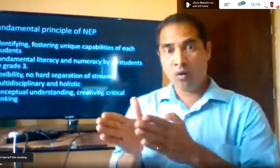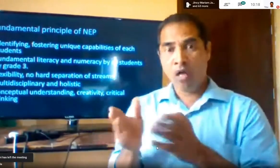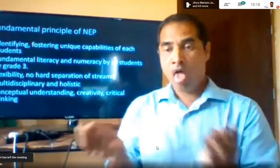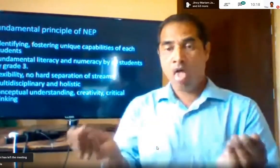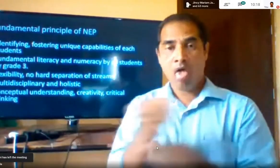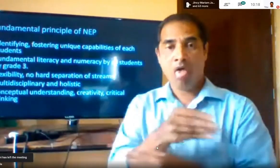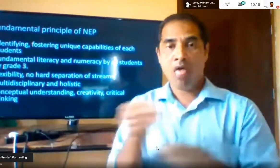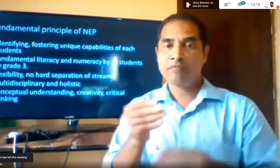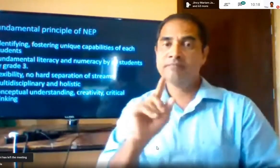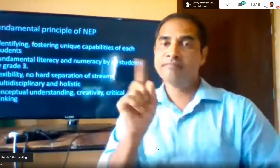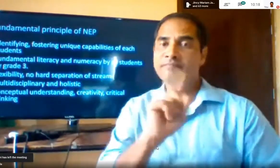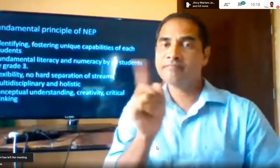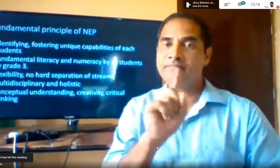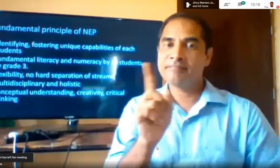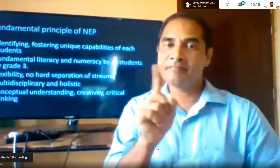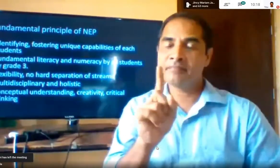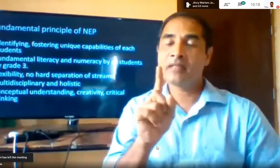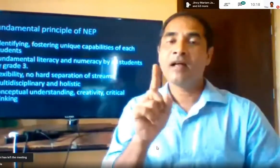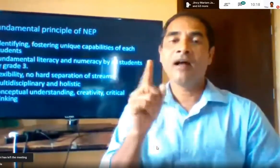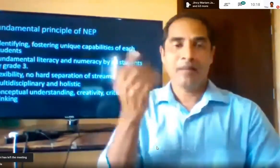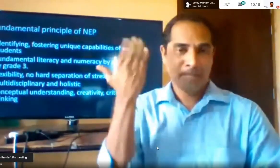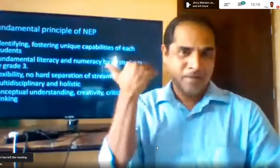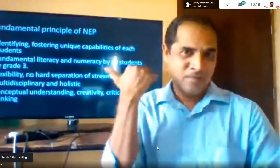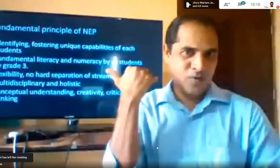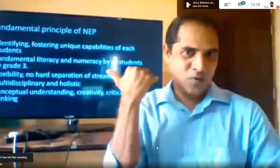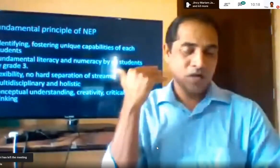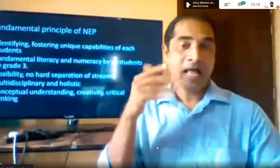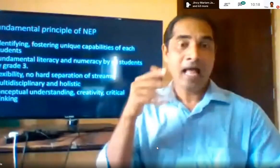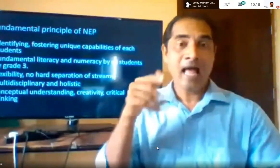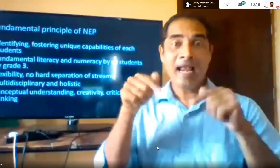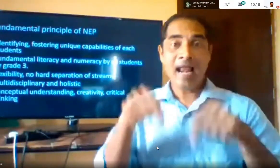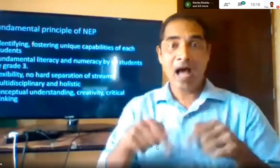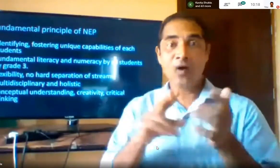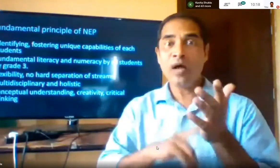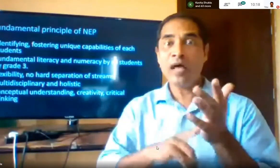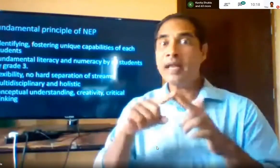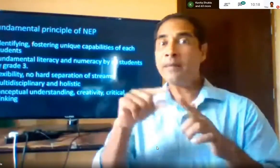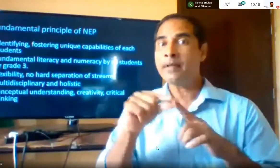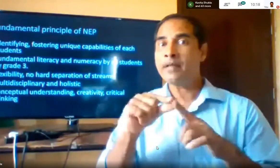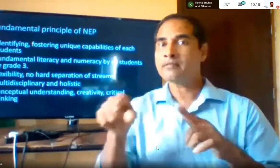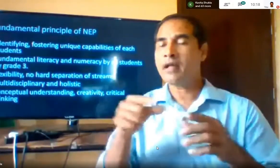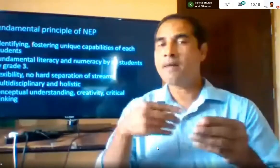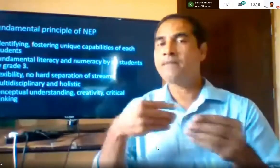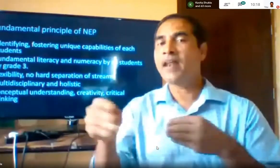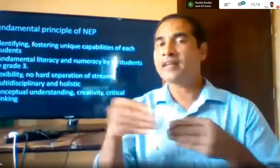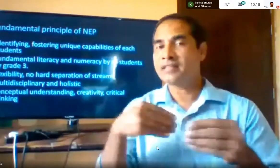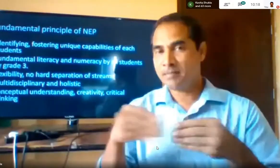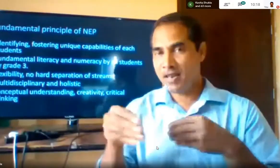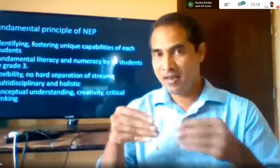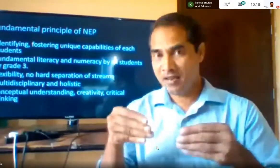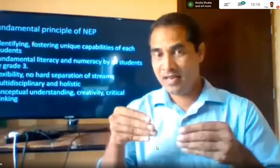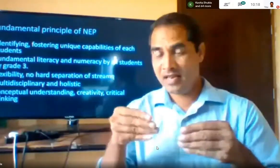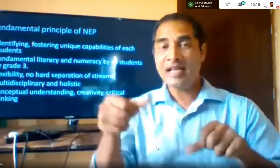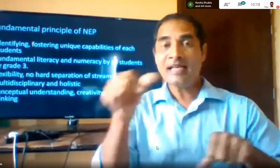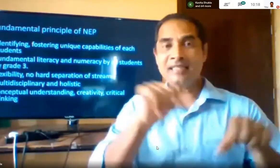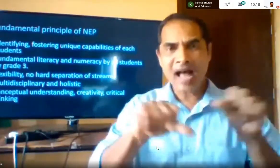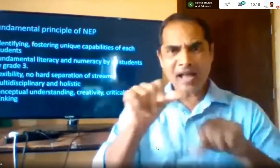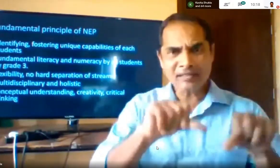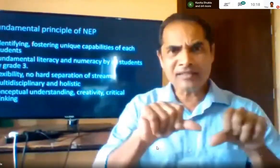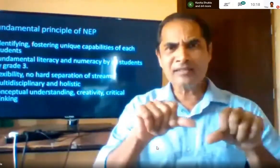Like some people are focusing only on business, we are only focusing on business. But now in national education policy, it is like a